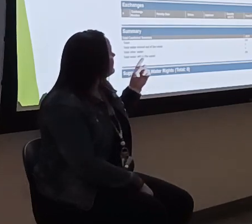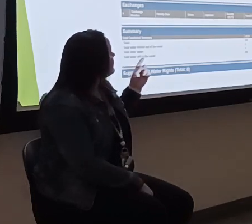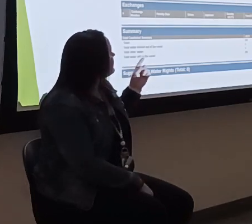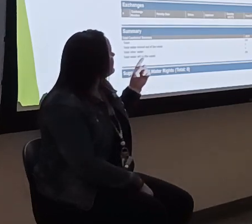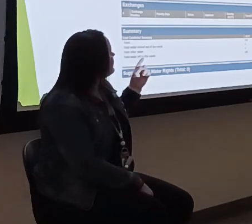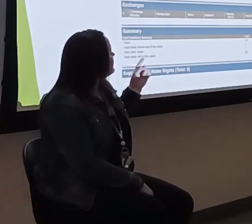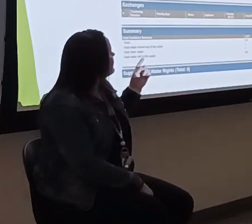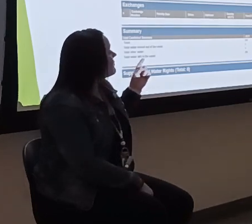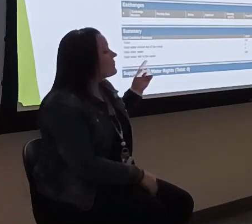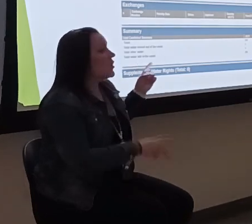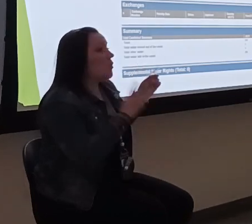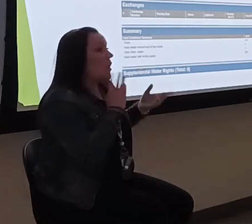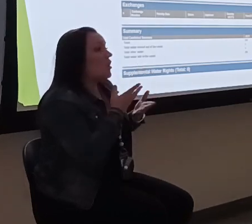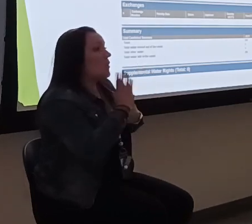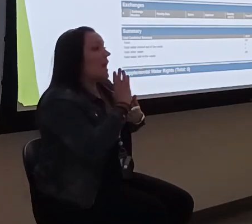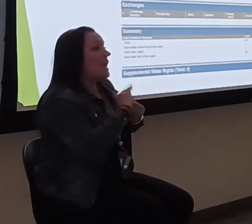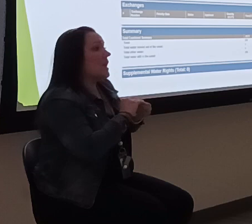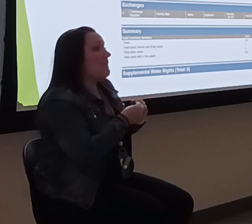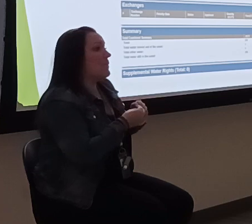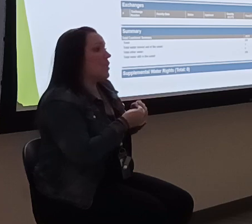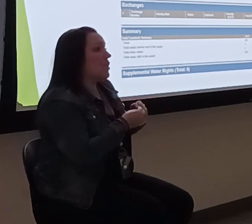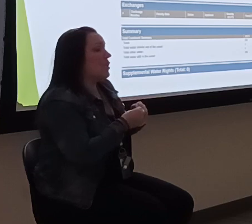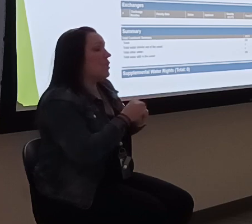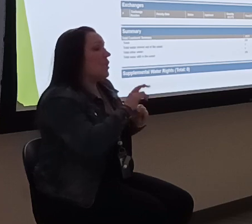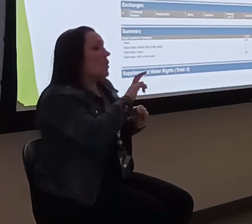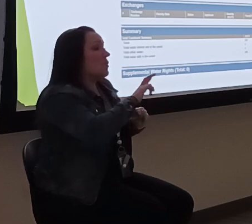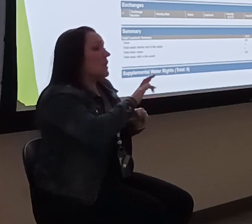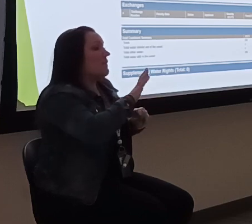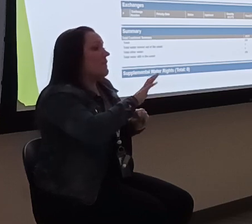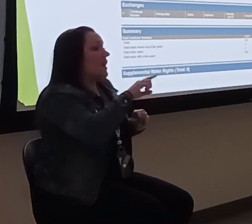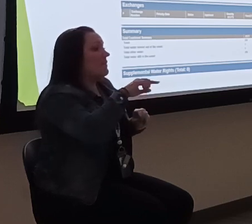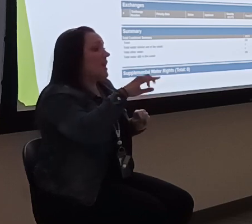your water right number. Your water right number is